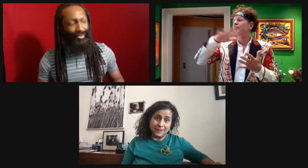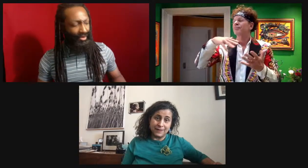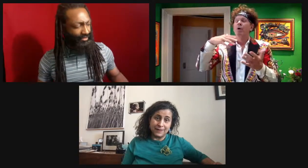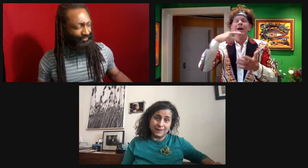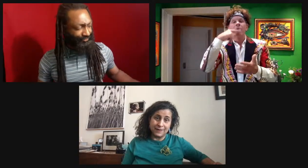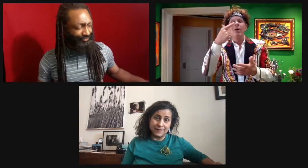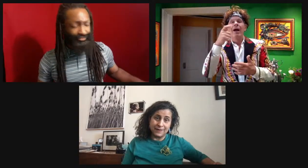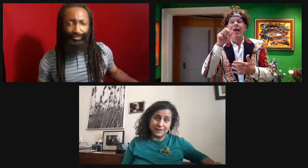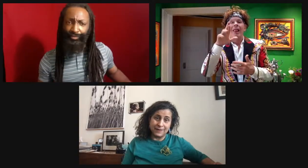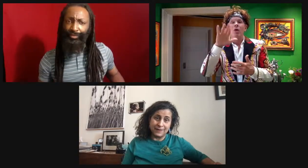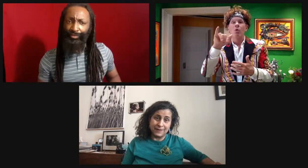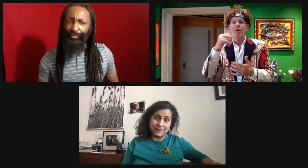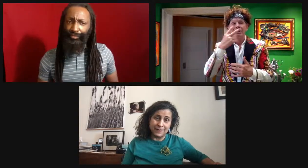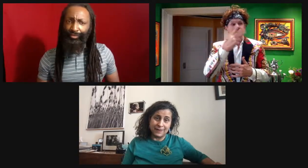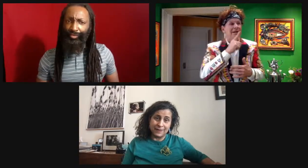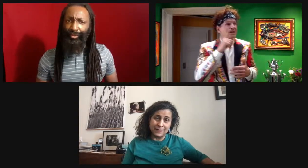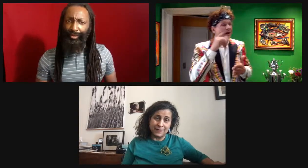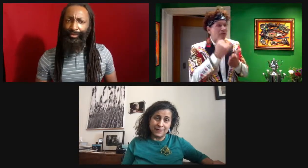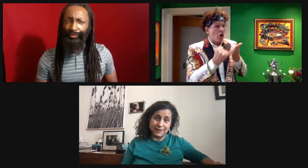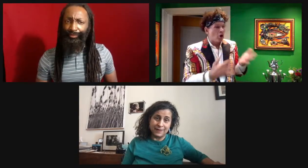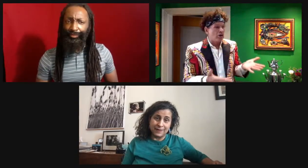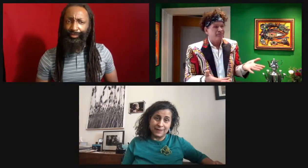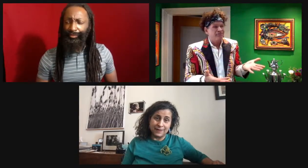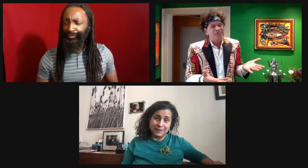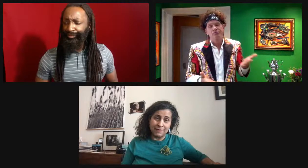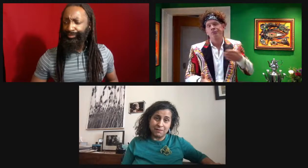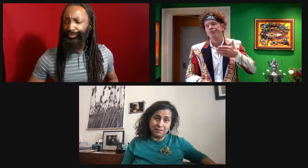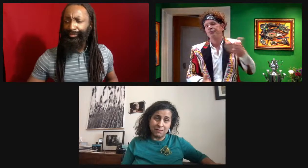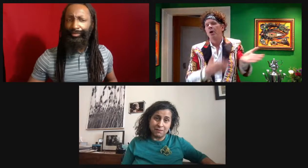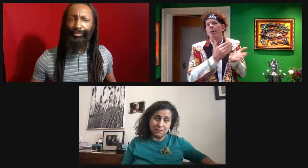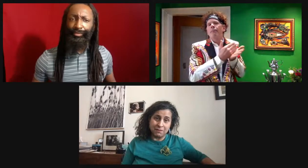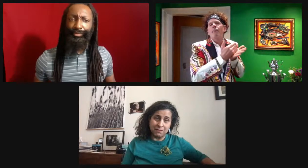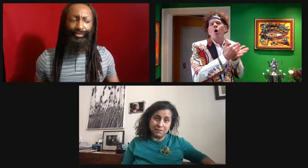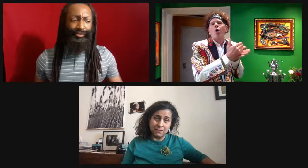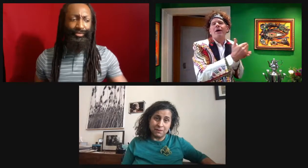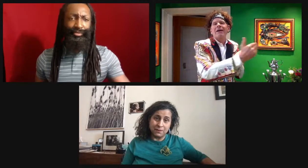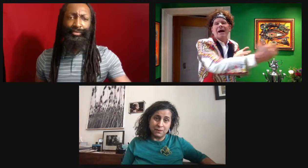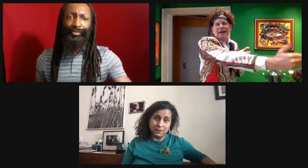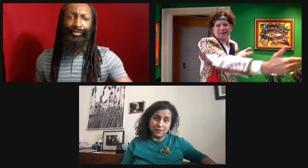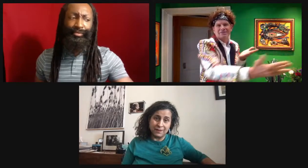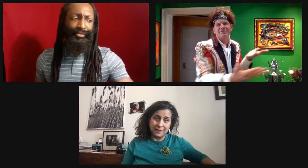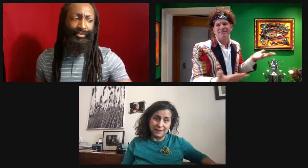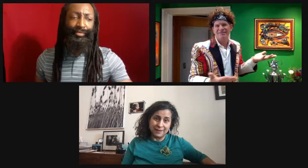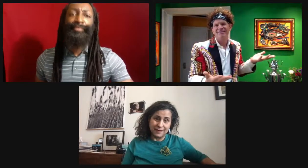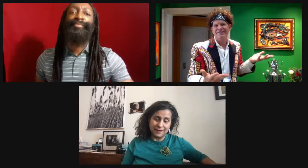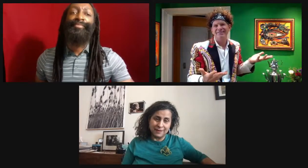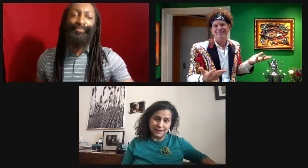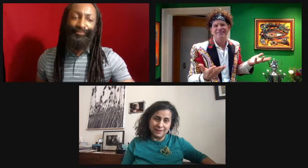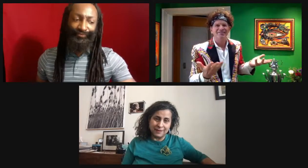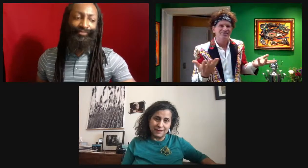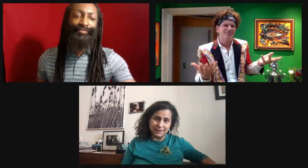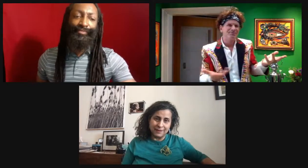you know, the hearing world, you know, you don't see deaf art in galleries.